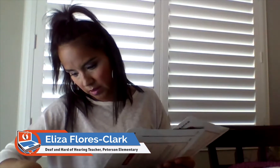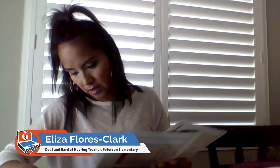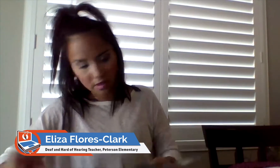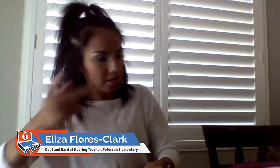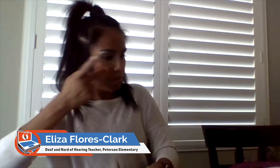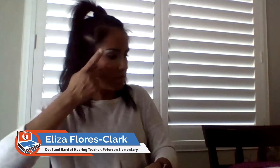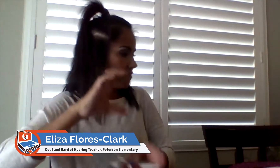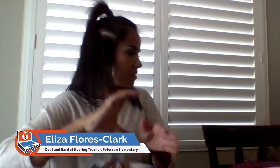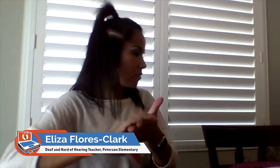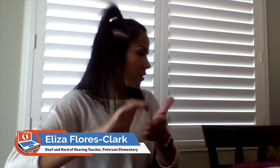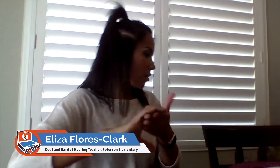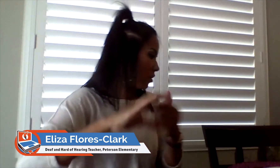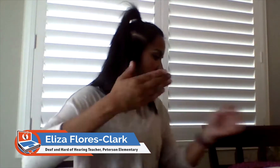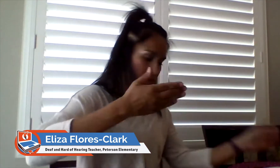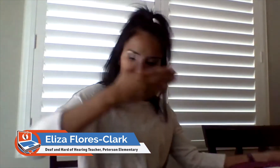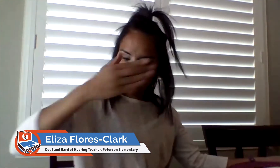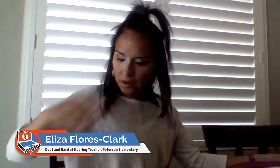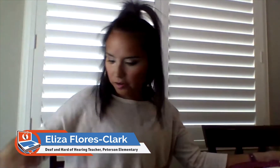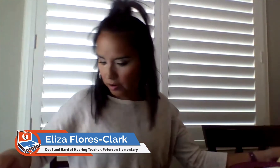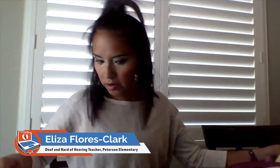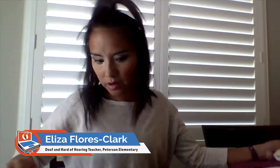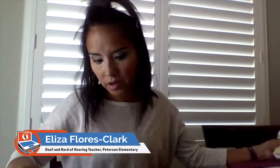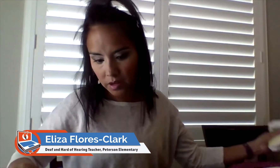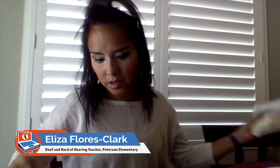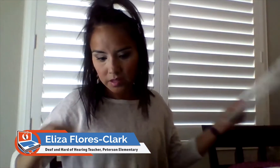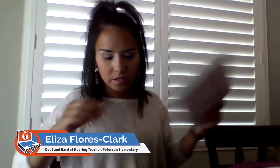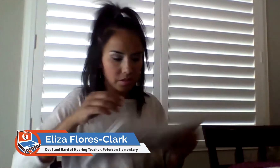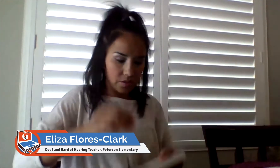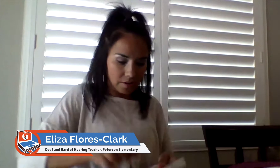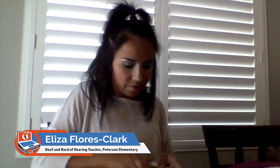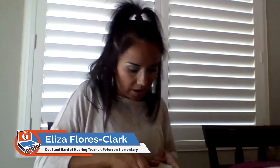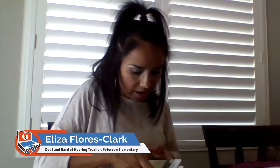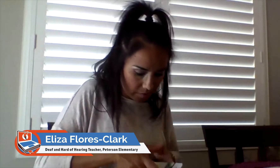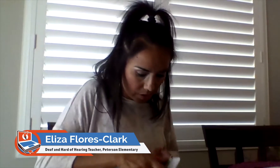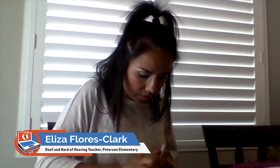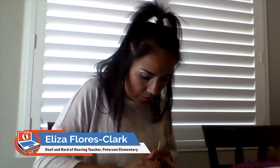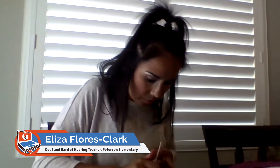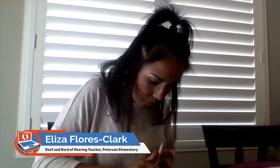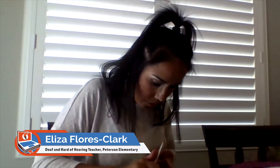Let me see if it's in my cards over here. This is Unit 5, Week 4.